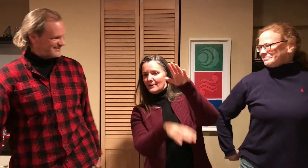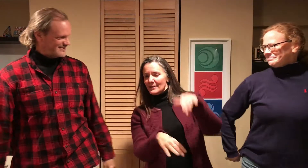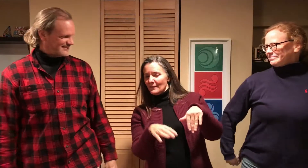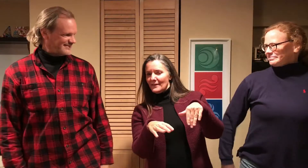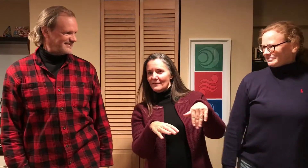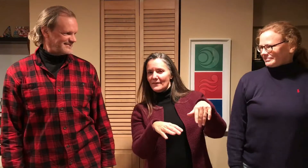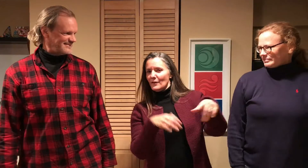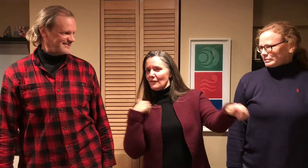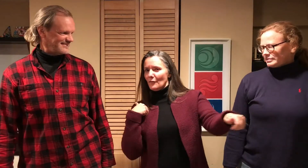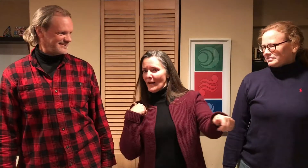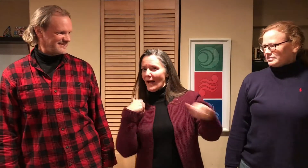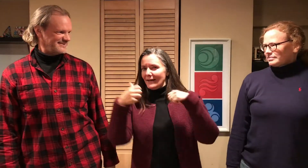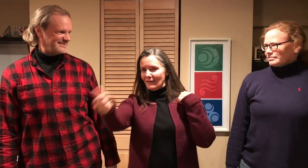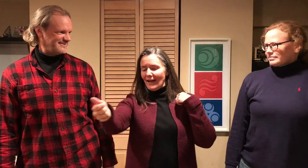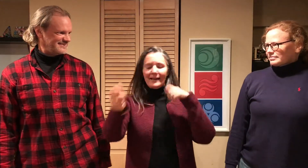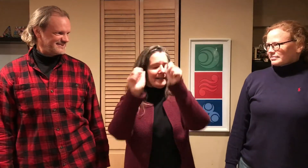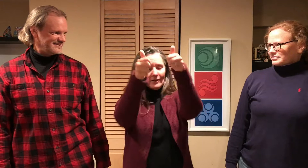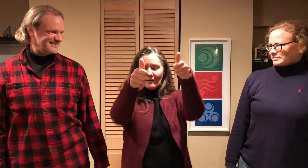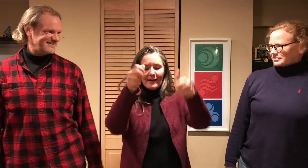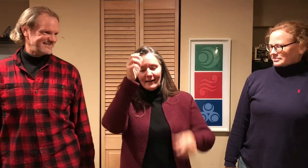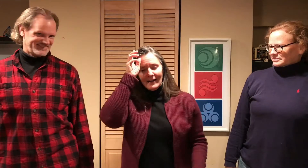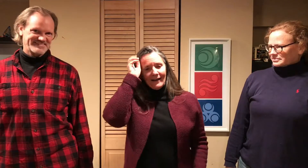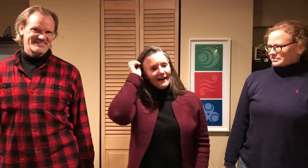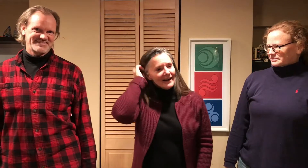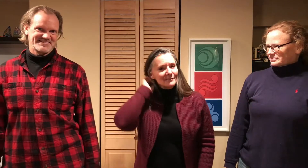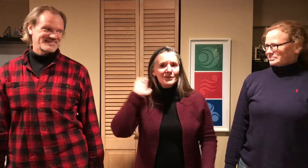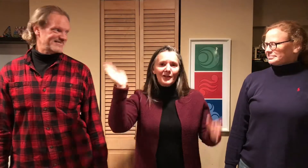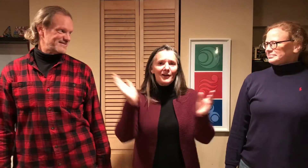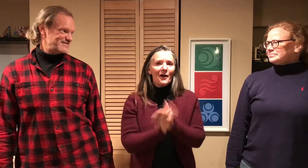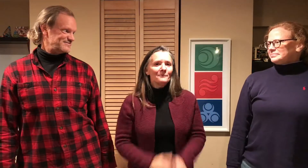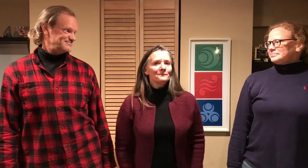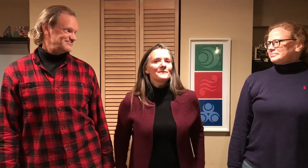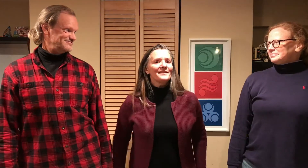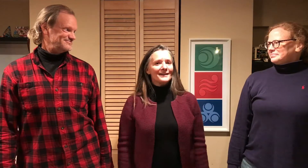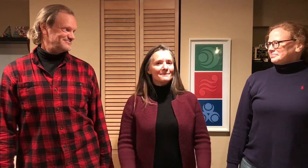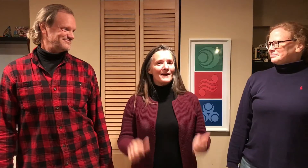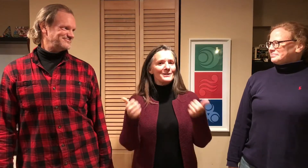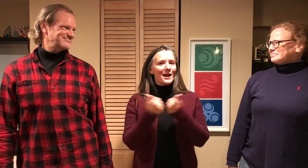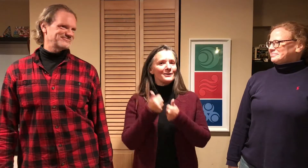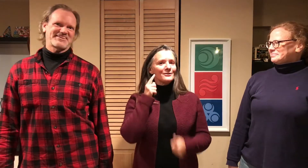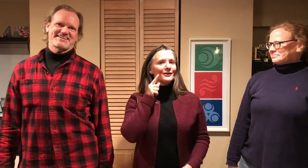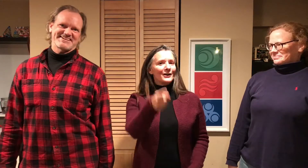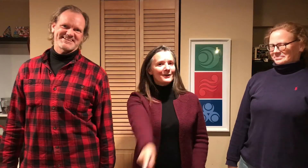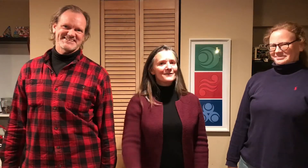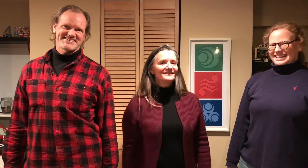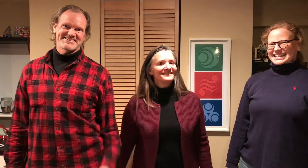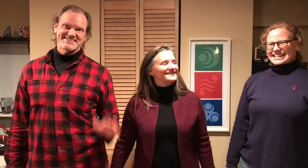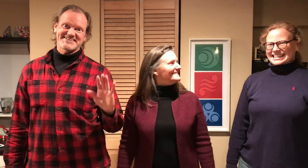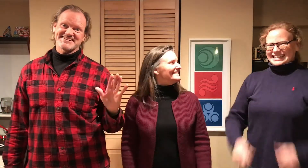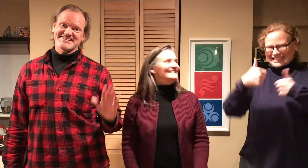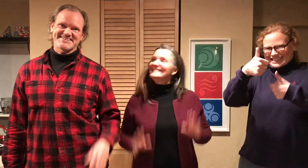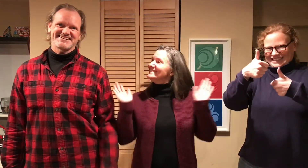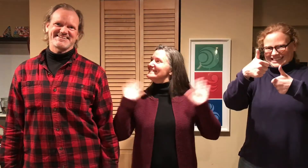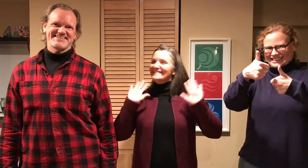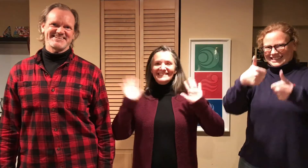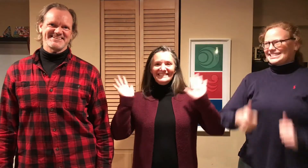music. If you're behind or ahead, it's all right. So there you go. That's my challenge for you.